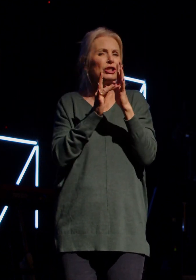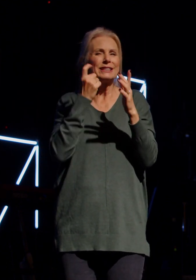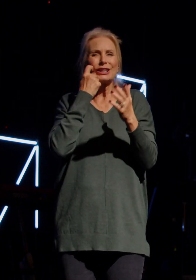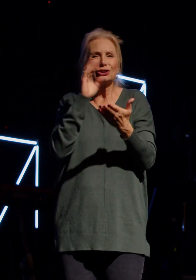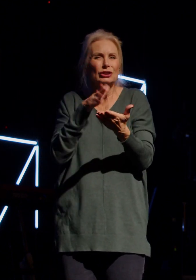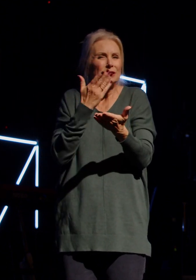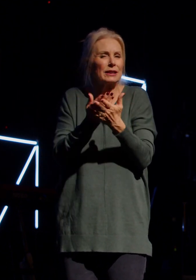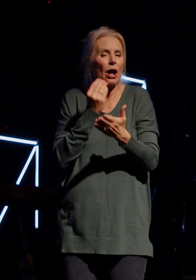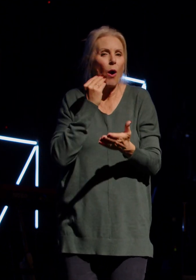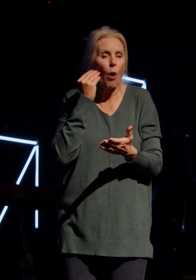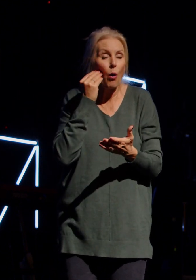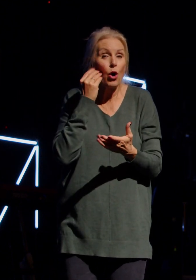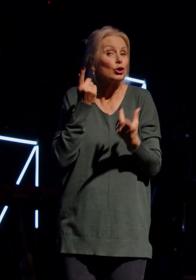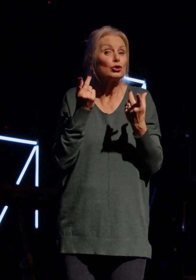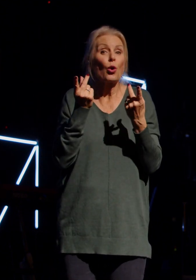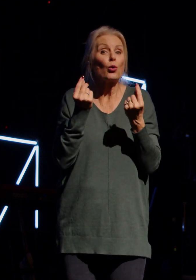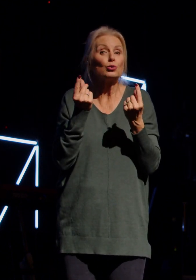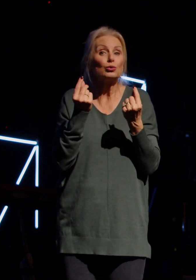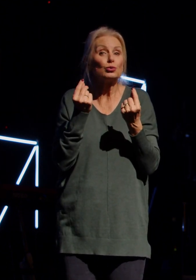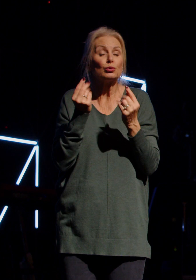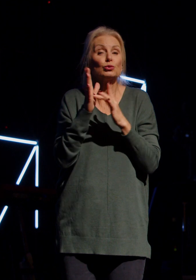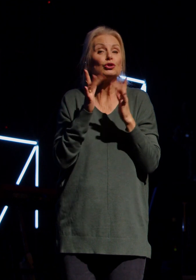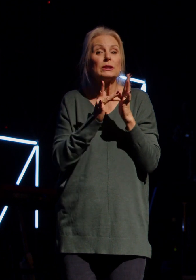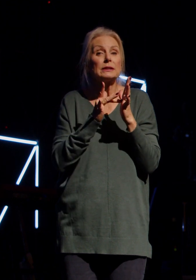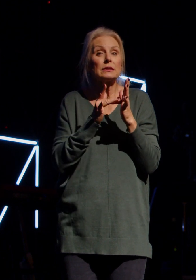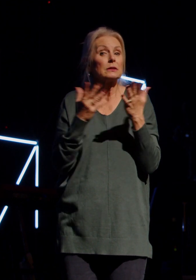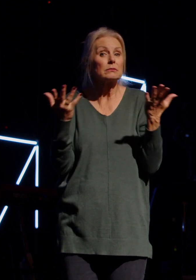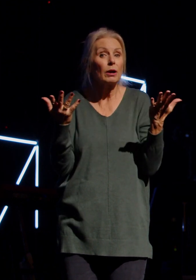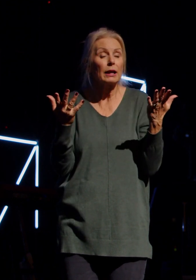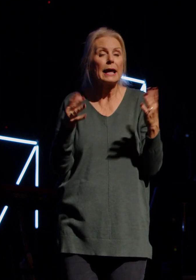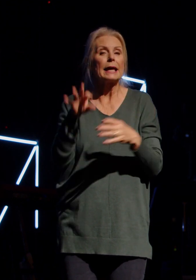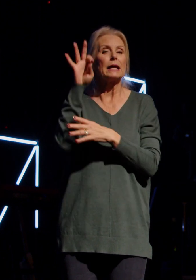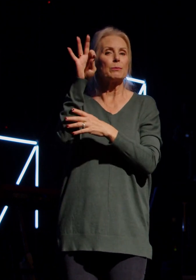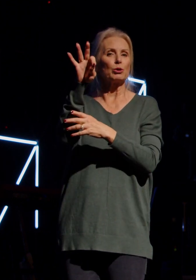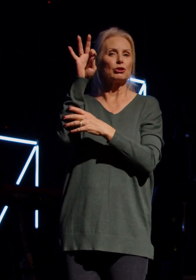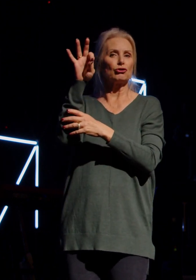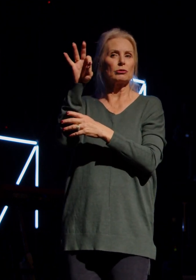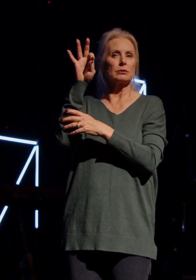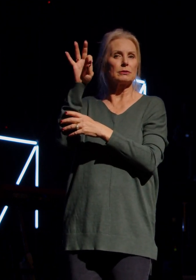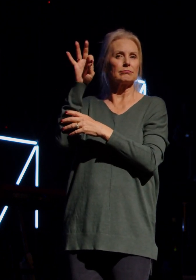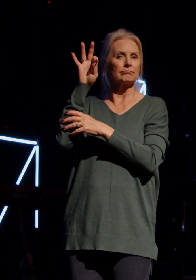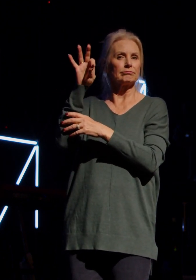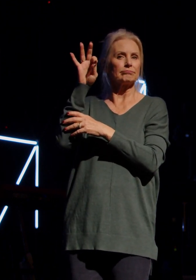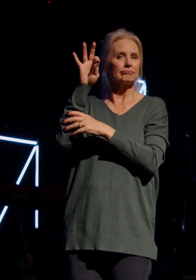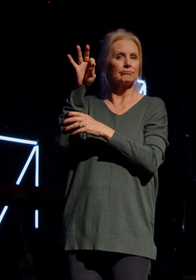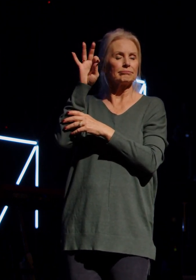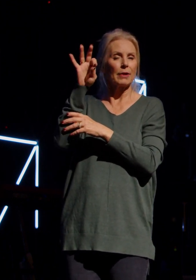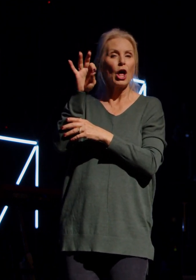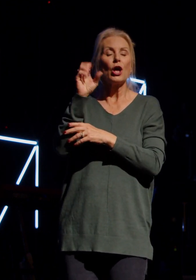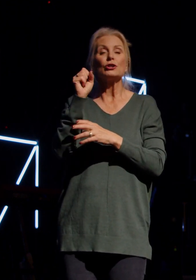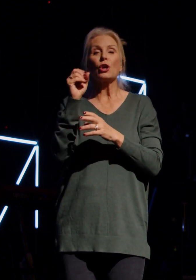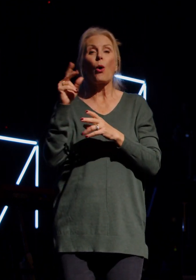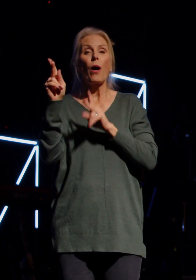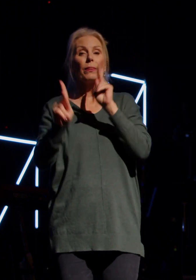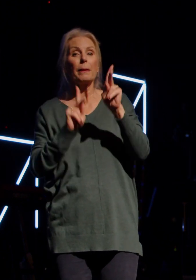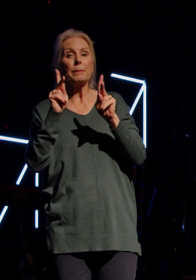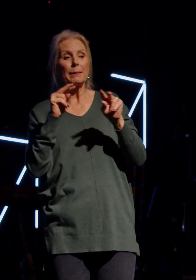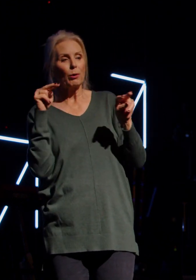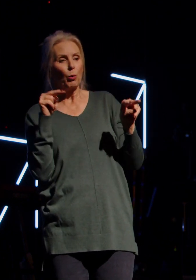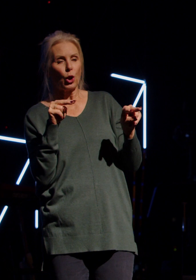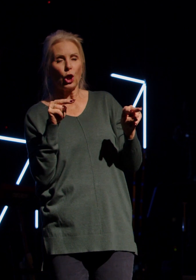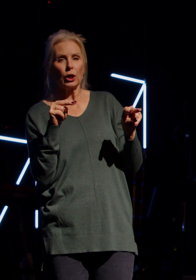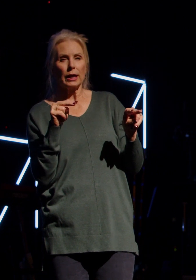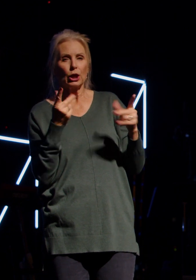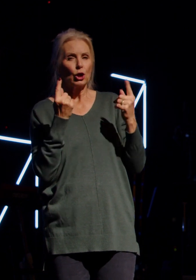does Jesus do? Jesus preached the word to them. Now, the people who were checking Jesus out, they're probably looking for a